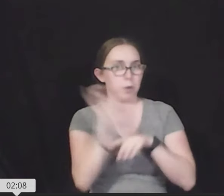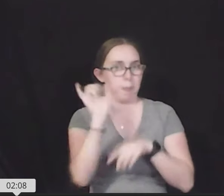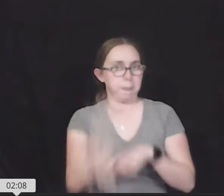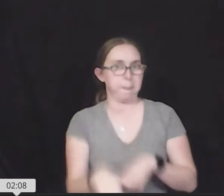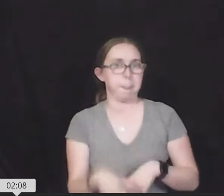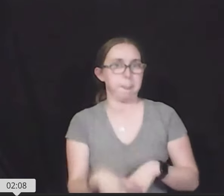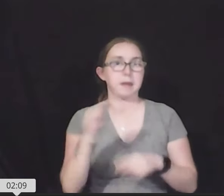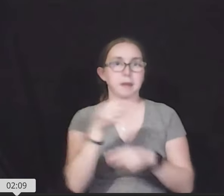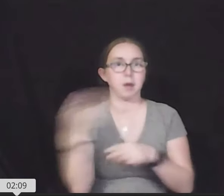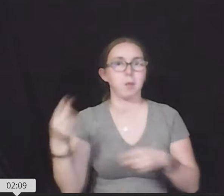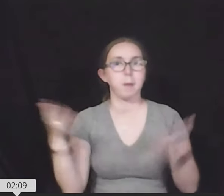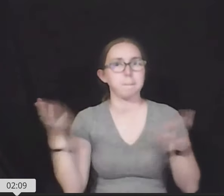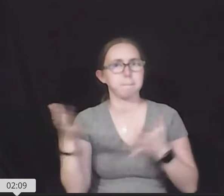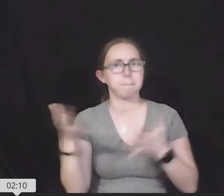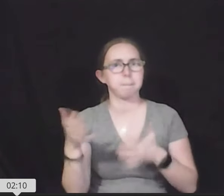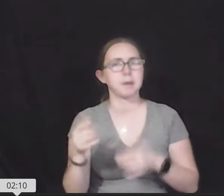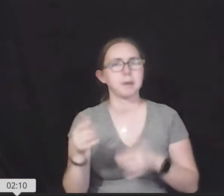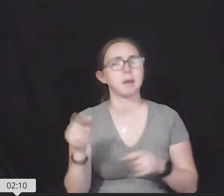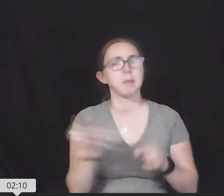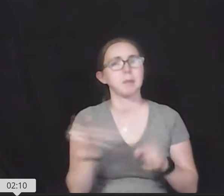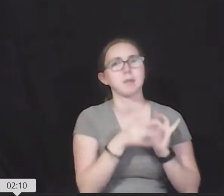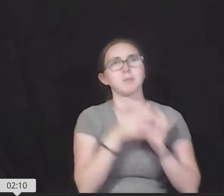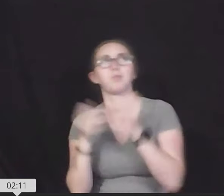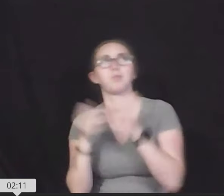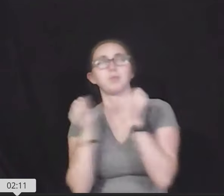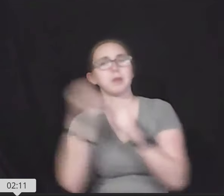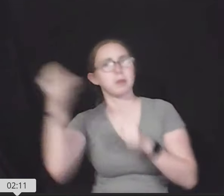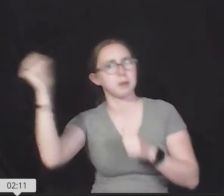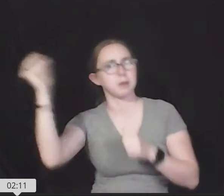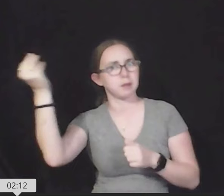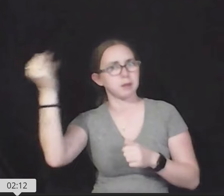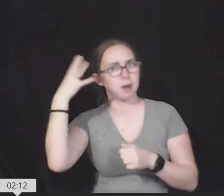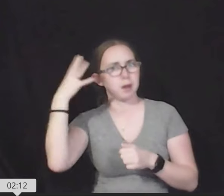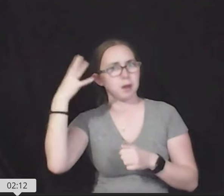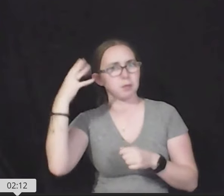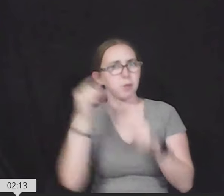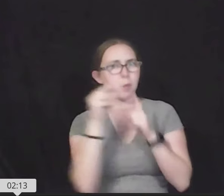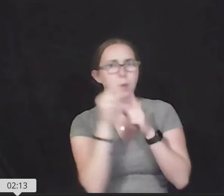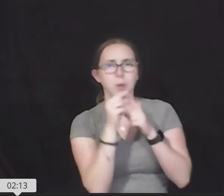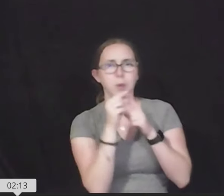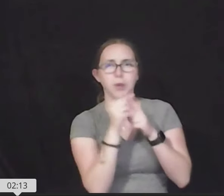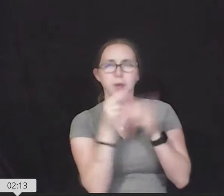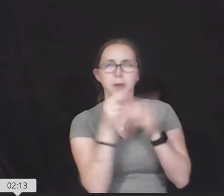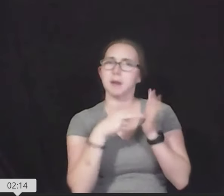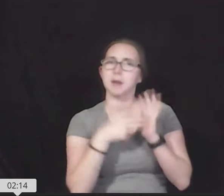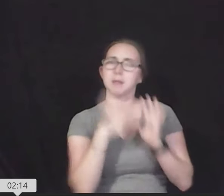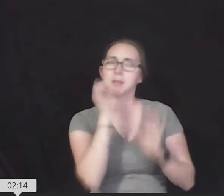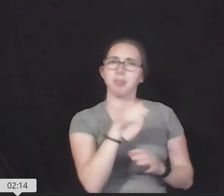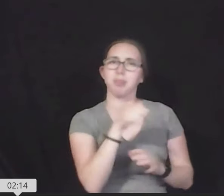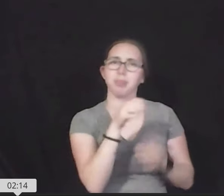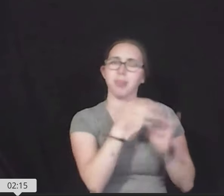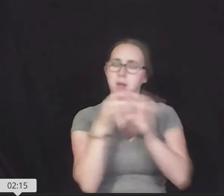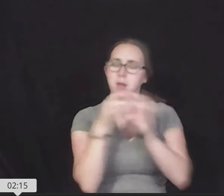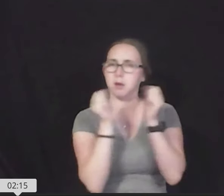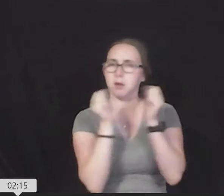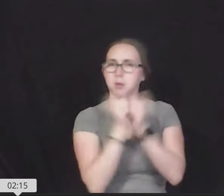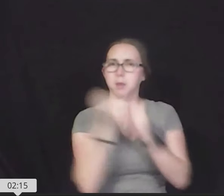tab, something related to the sun. Who sees a word that means something related to the